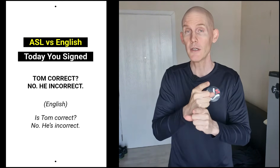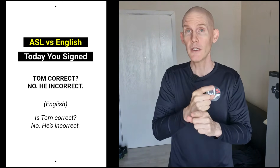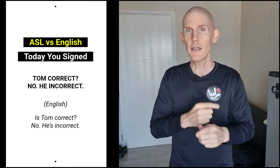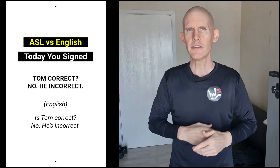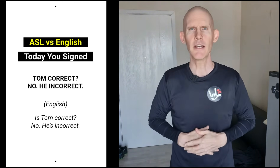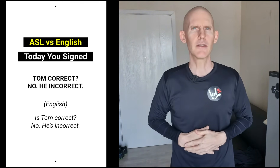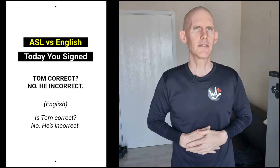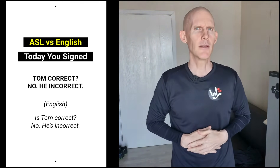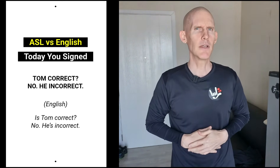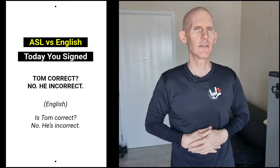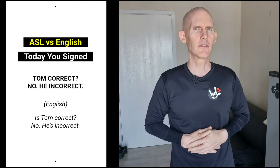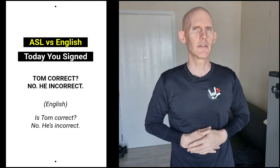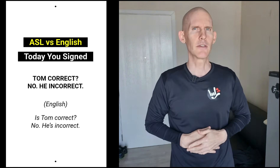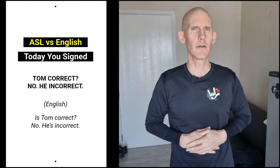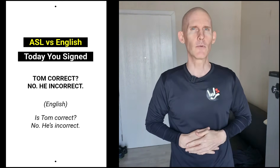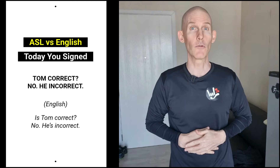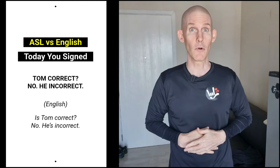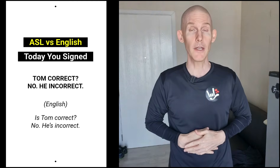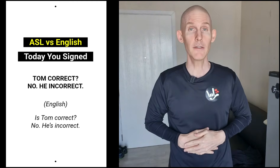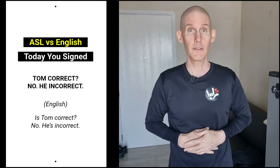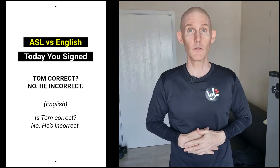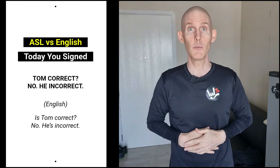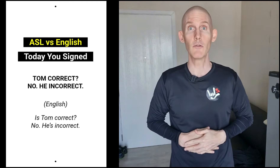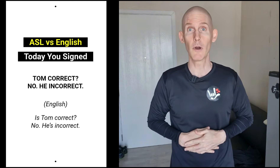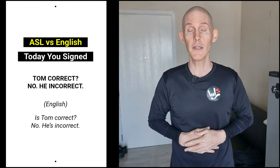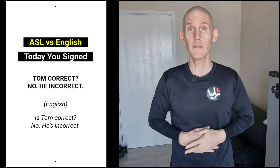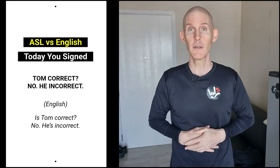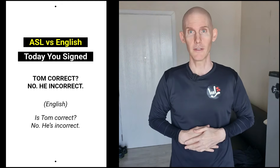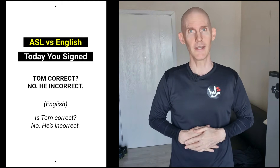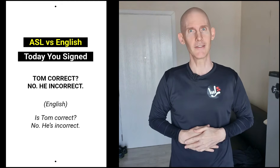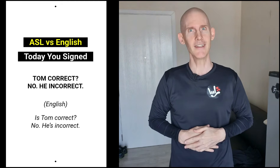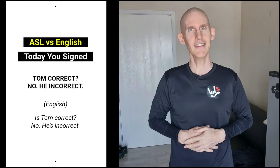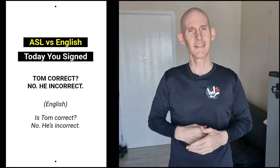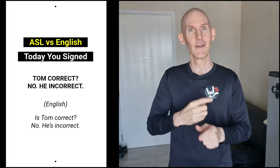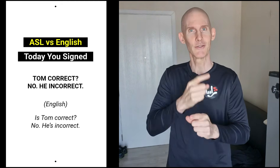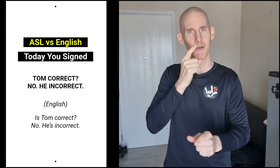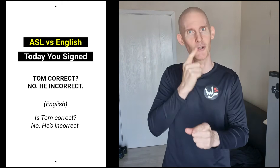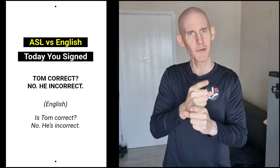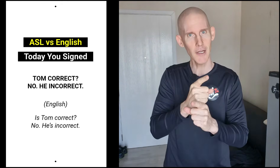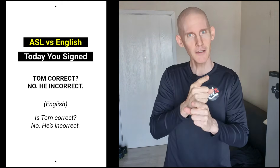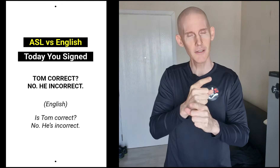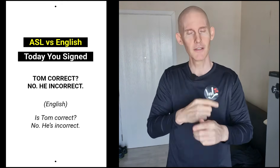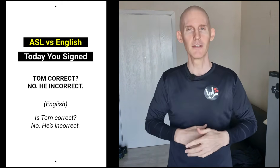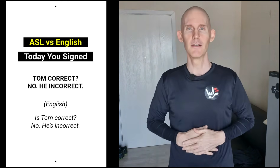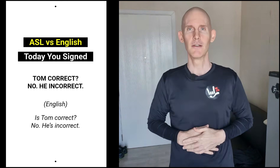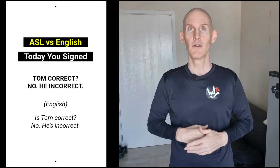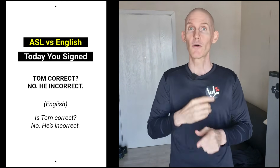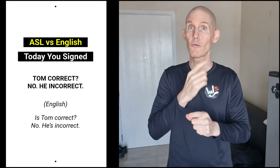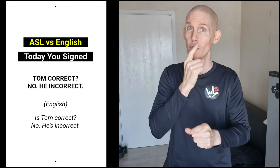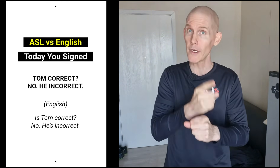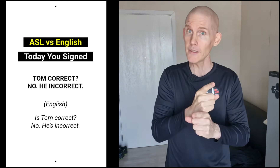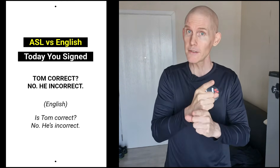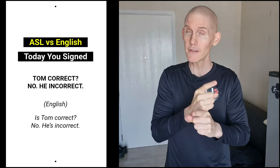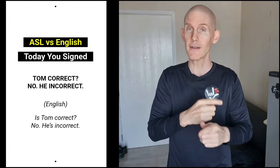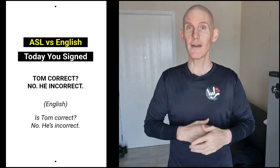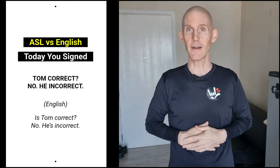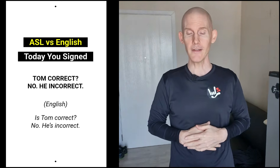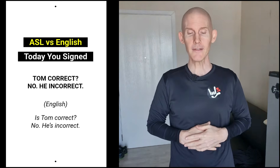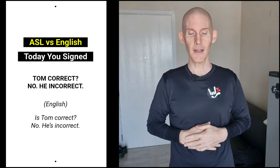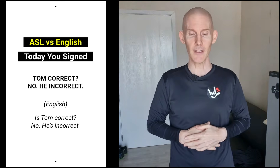correct, is that the same as the sign for right, as to be right? Yes, it is. So correct,